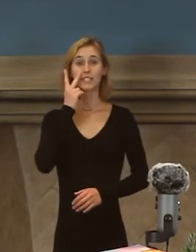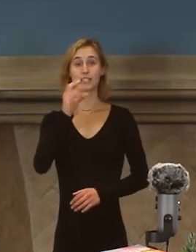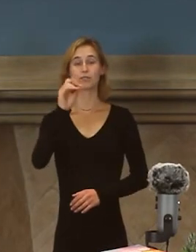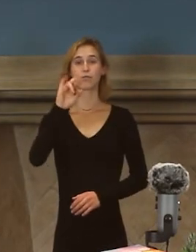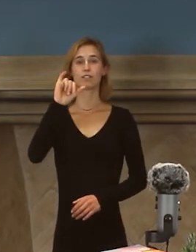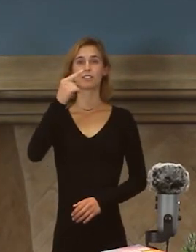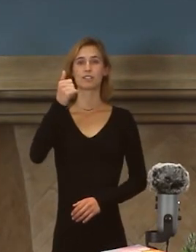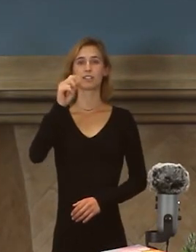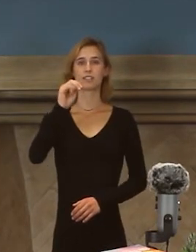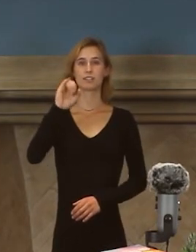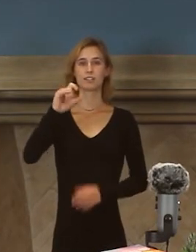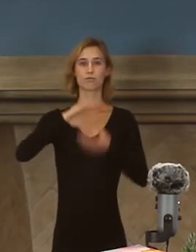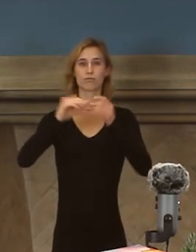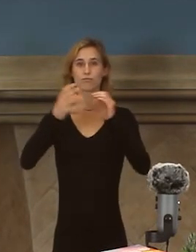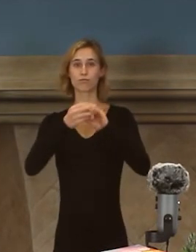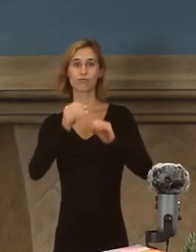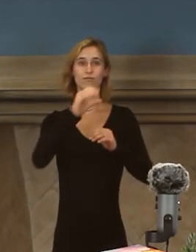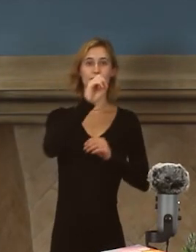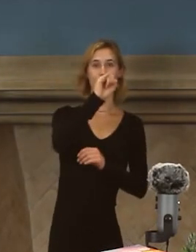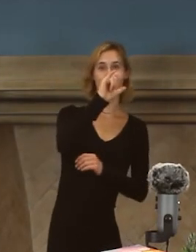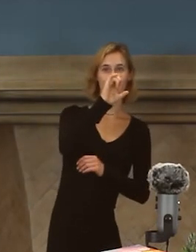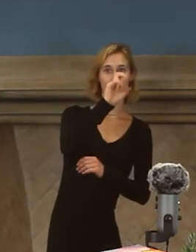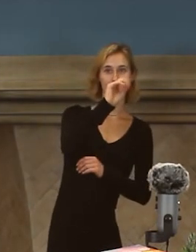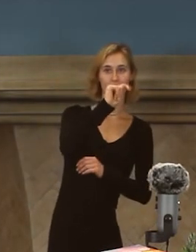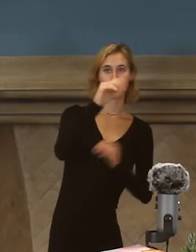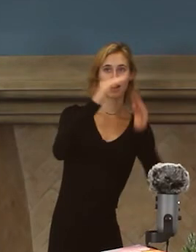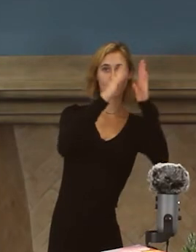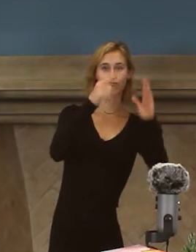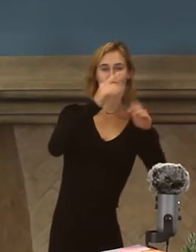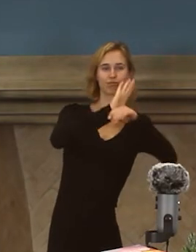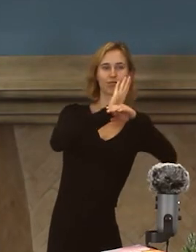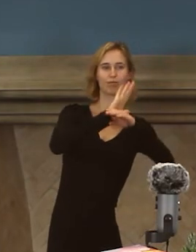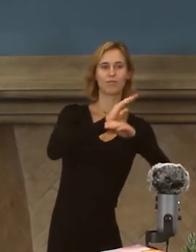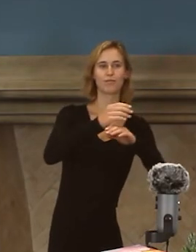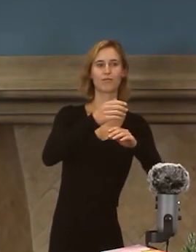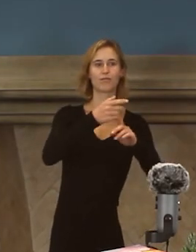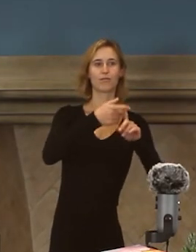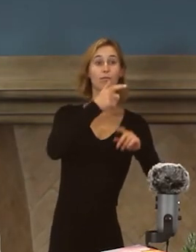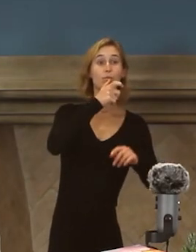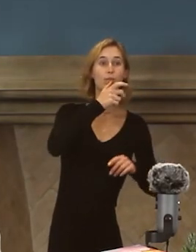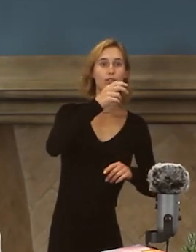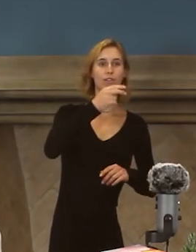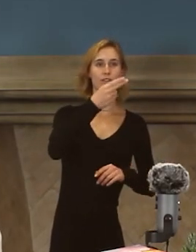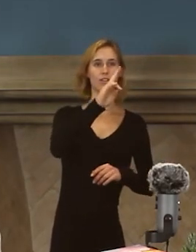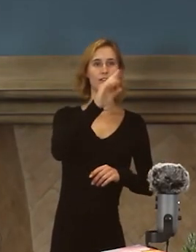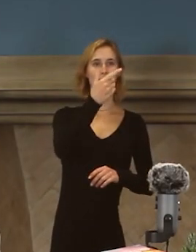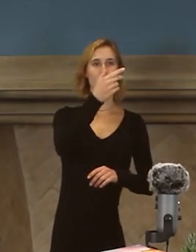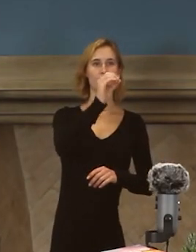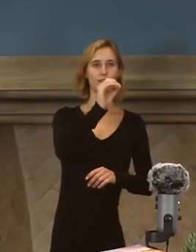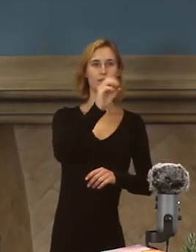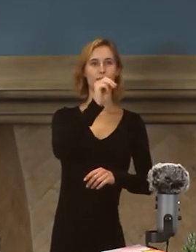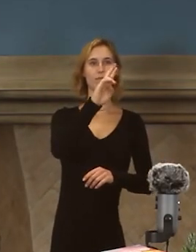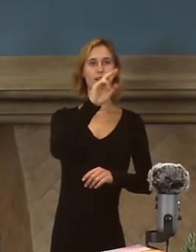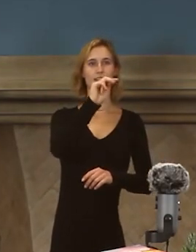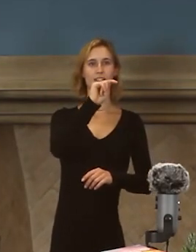stories, Silent House, a film by Hugo Martinez and Jonathan